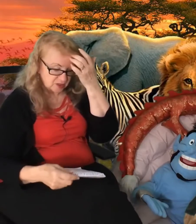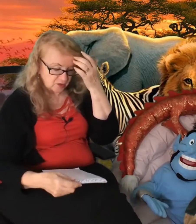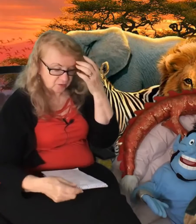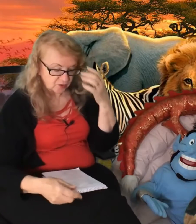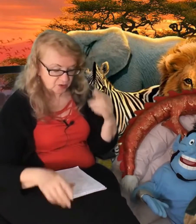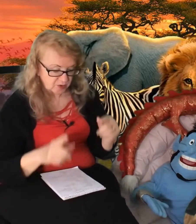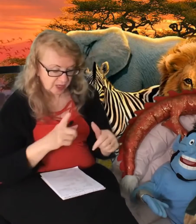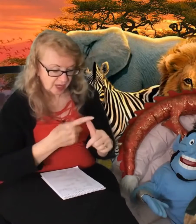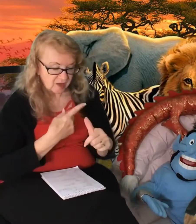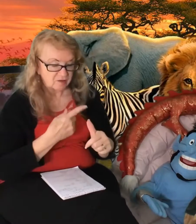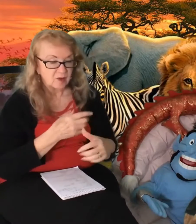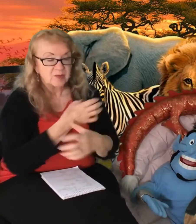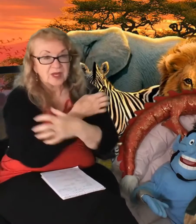So first we have a bear,